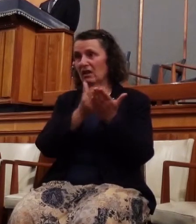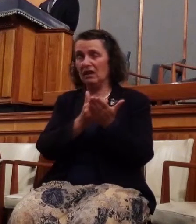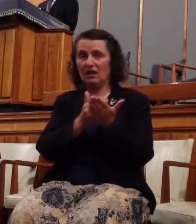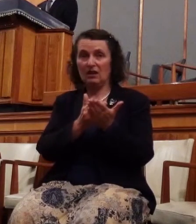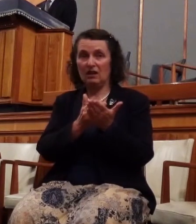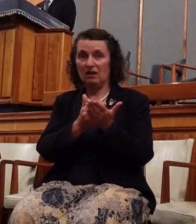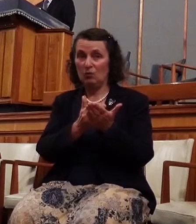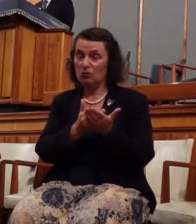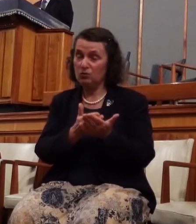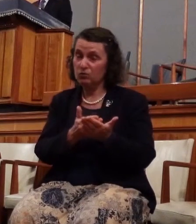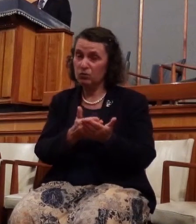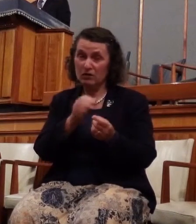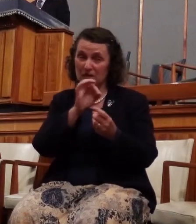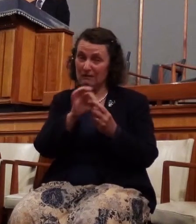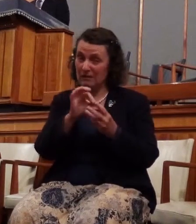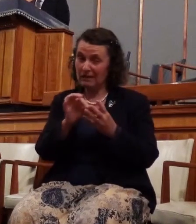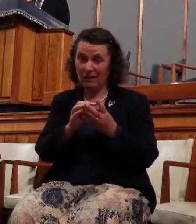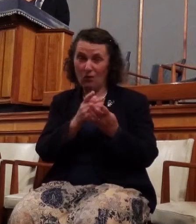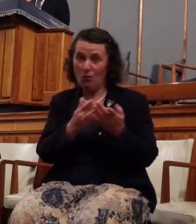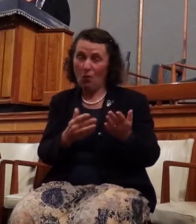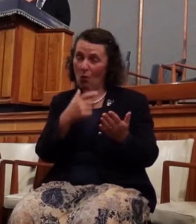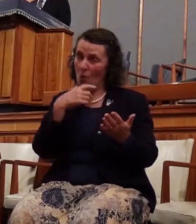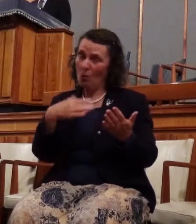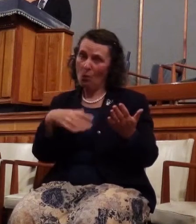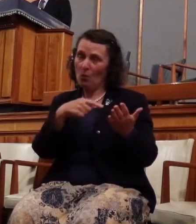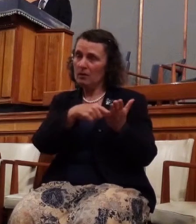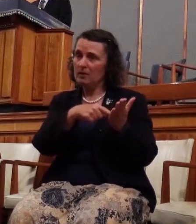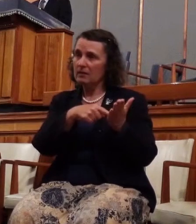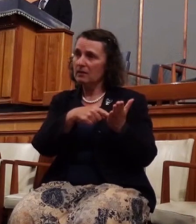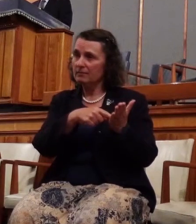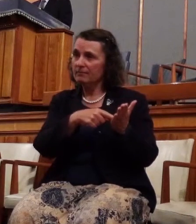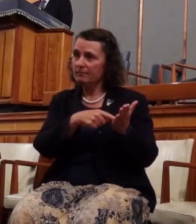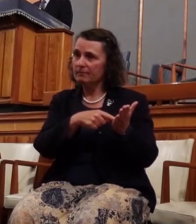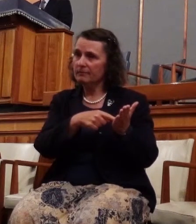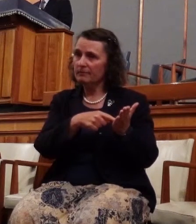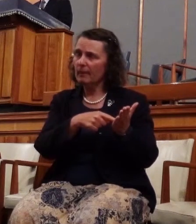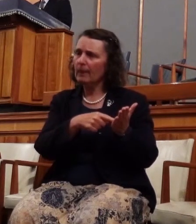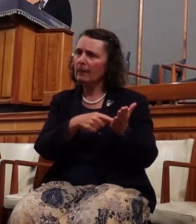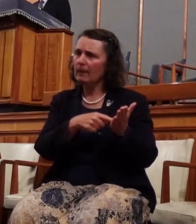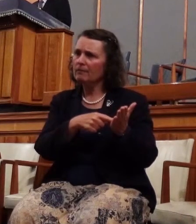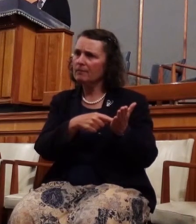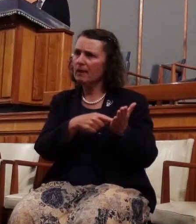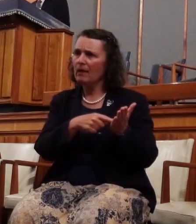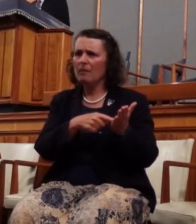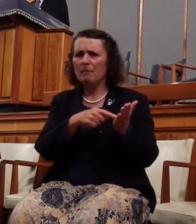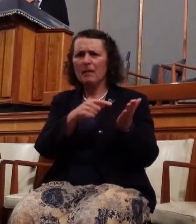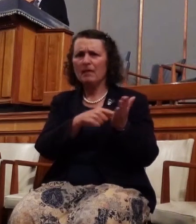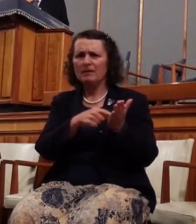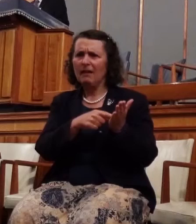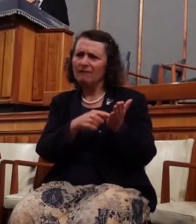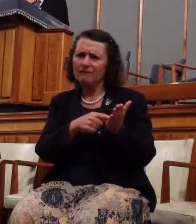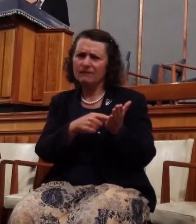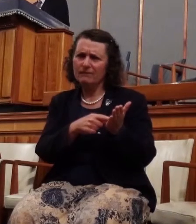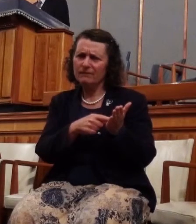really to go into details, but it is a chapter filled with unlikely